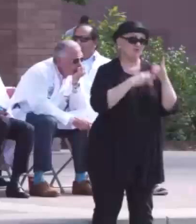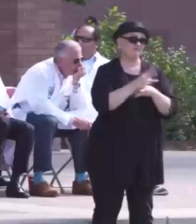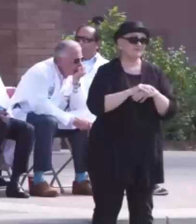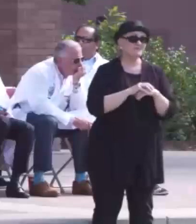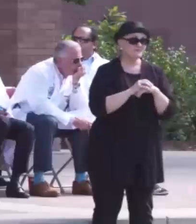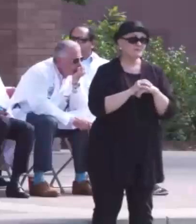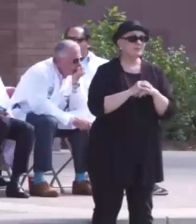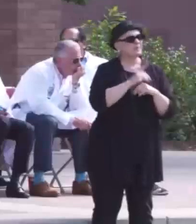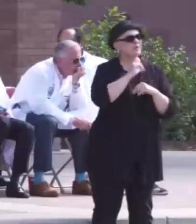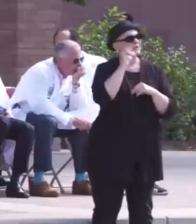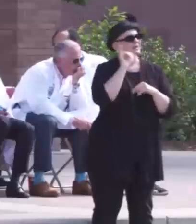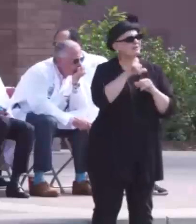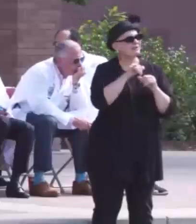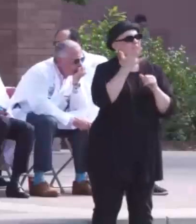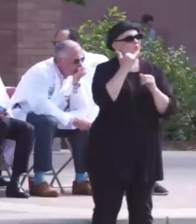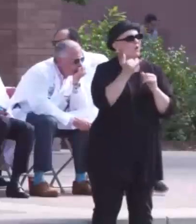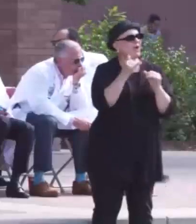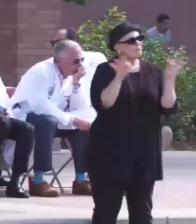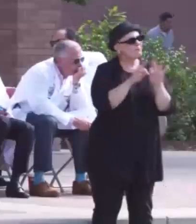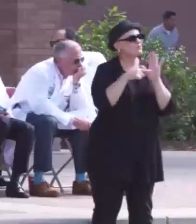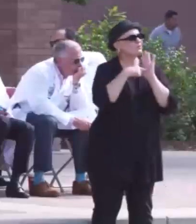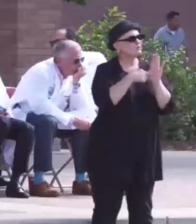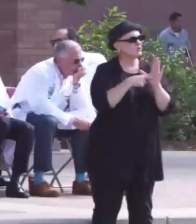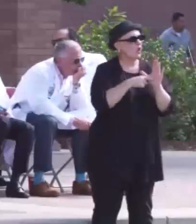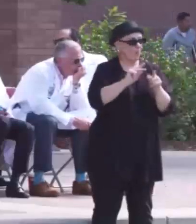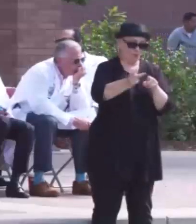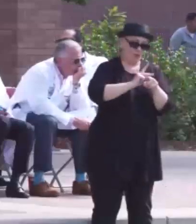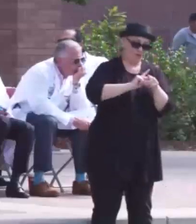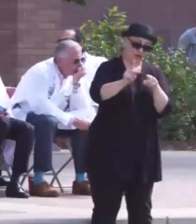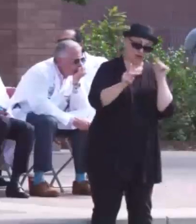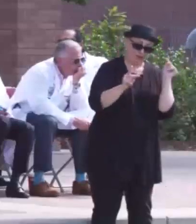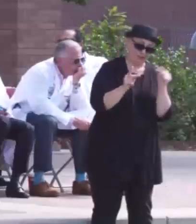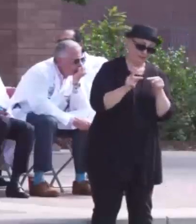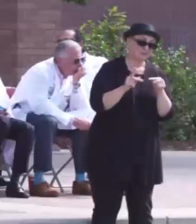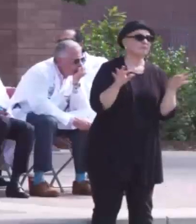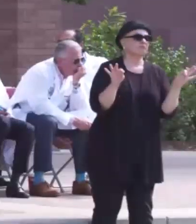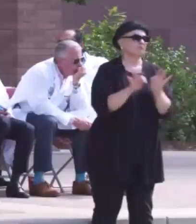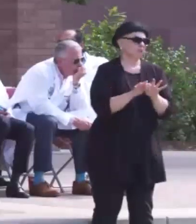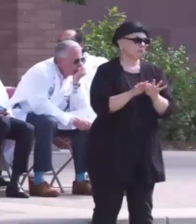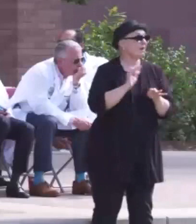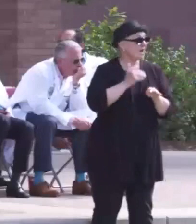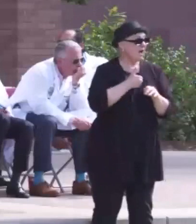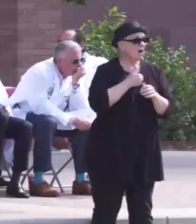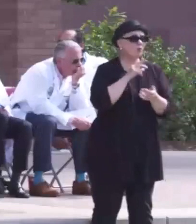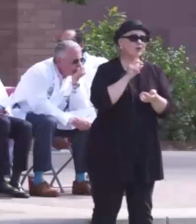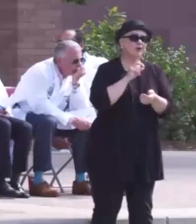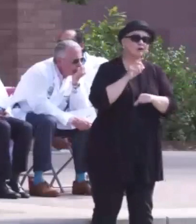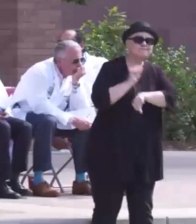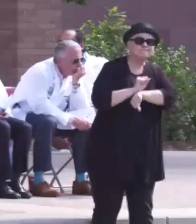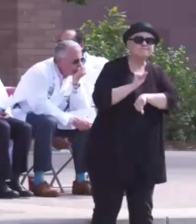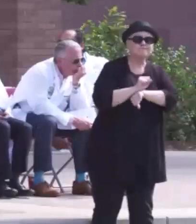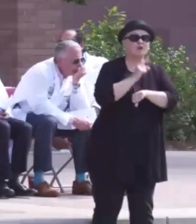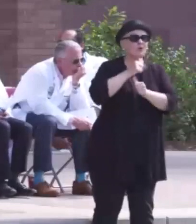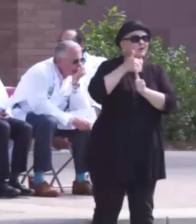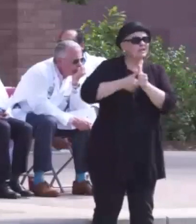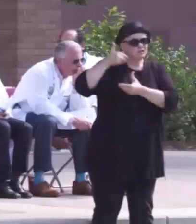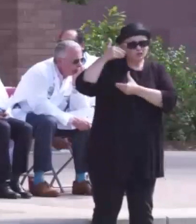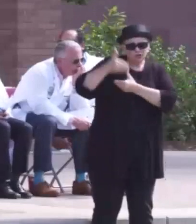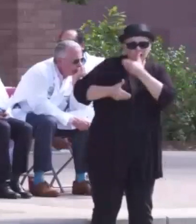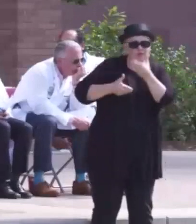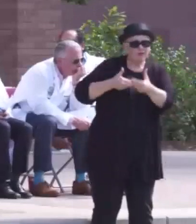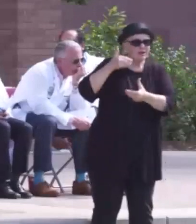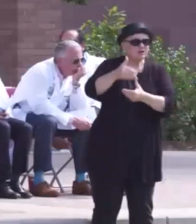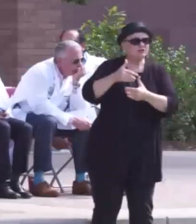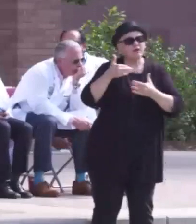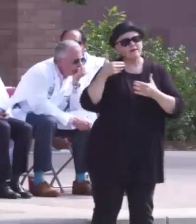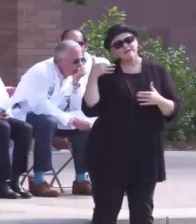of professionalism. Our task in every generation is to harness that power, the power of